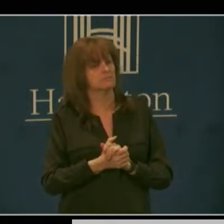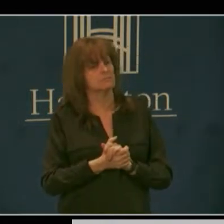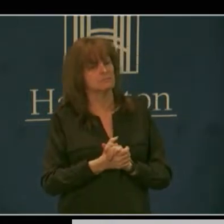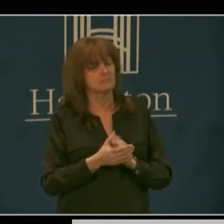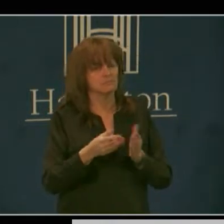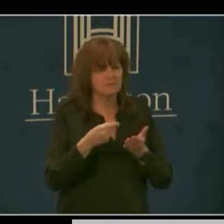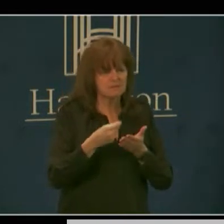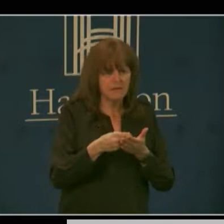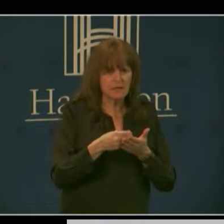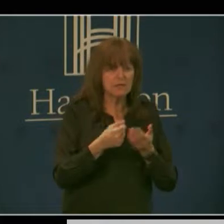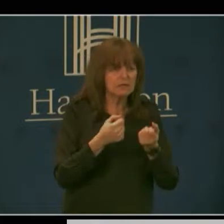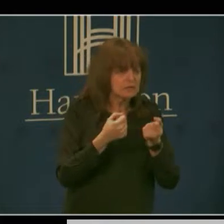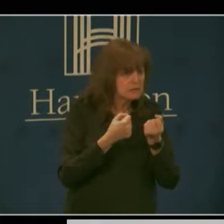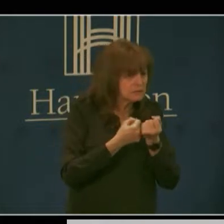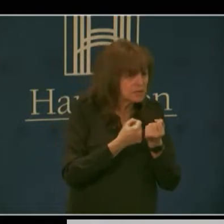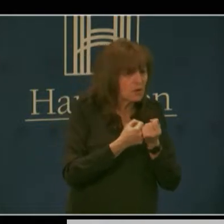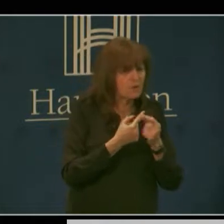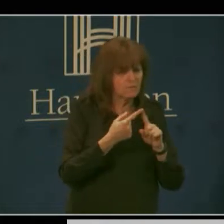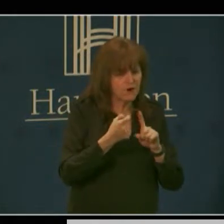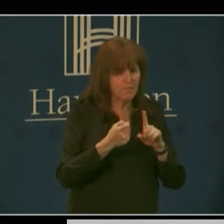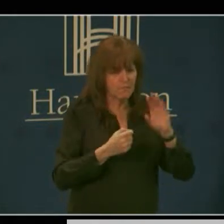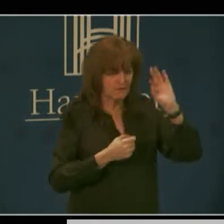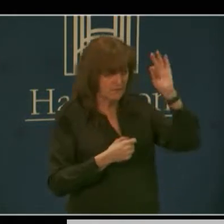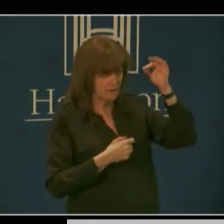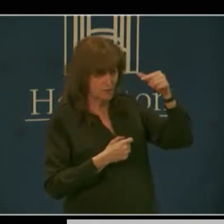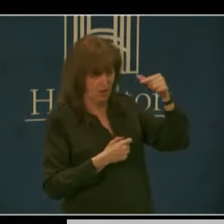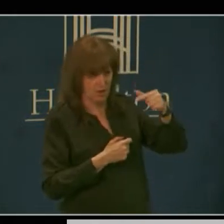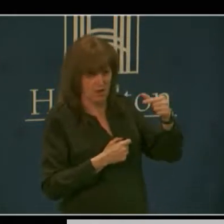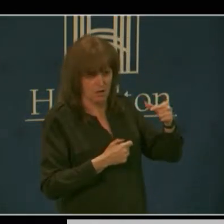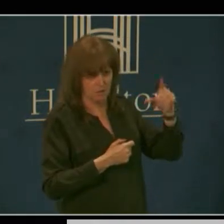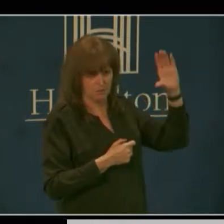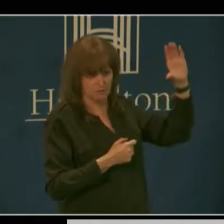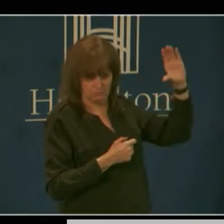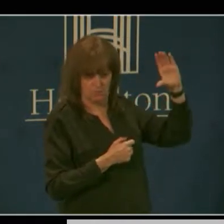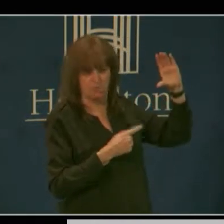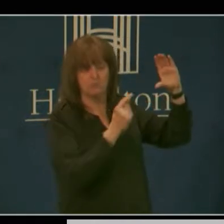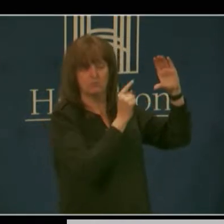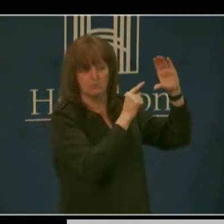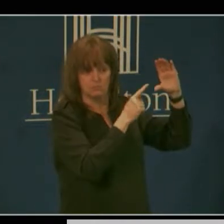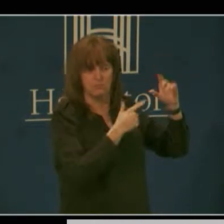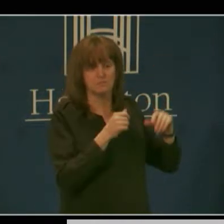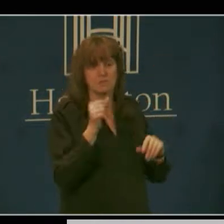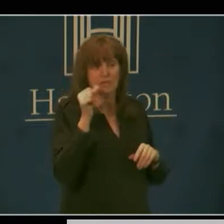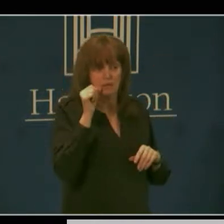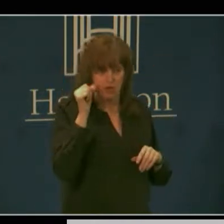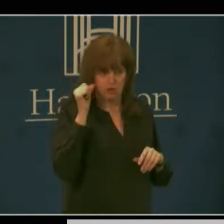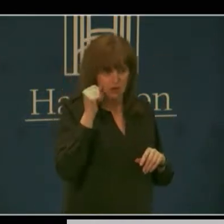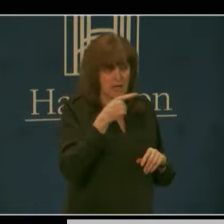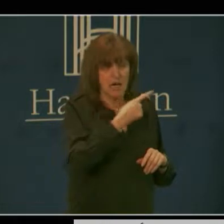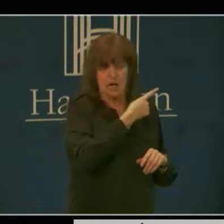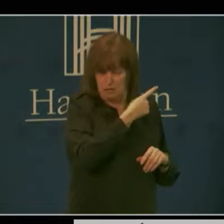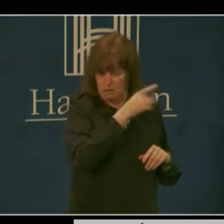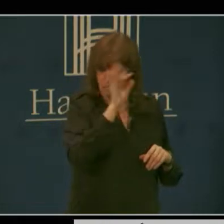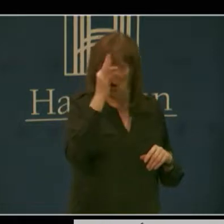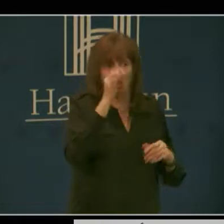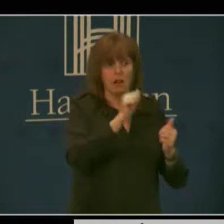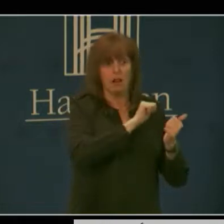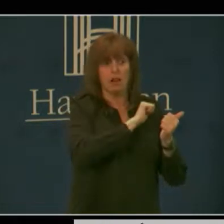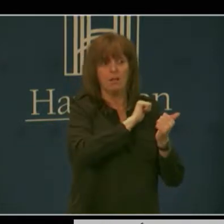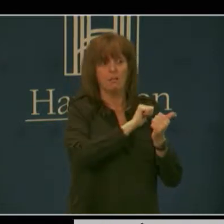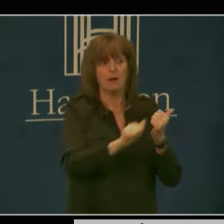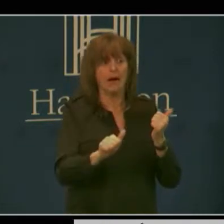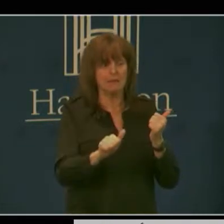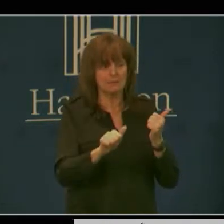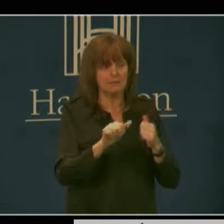provincial governments. So as you know, as of yesterday, the federal government passed an $82 billion support package for